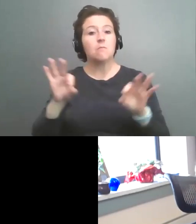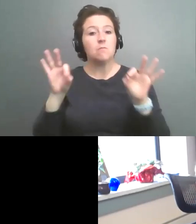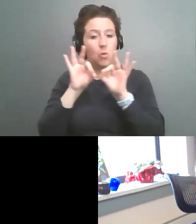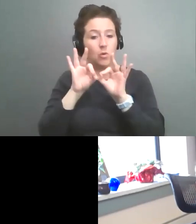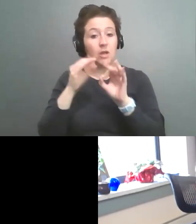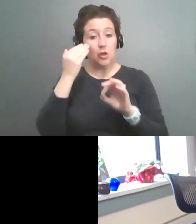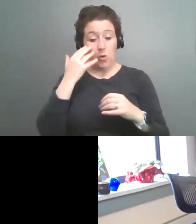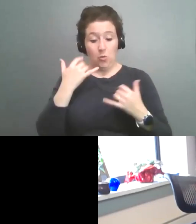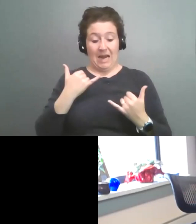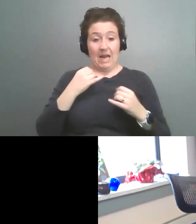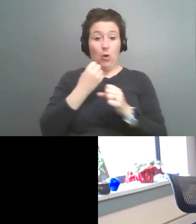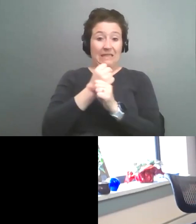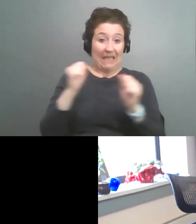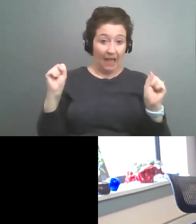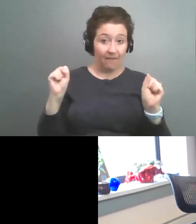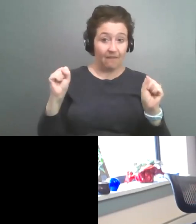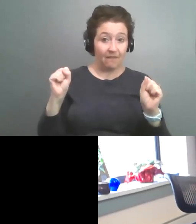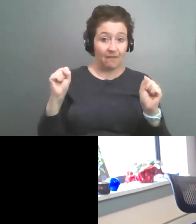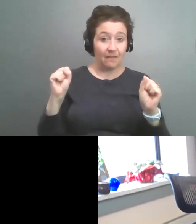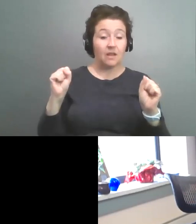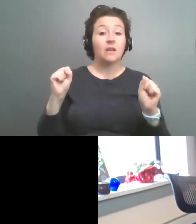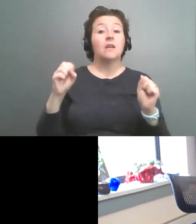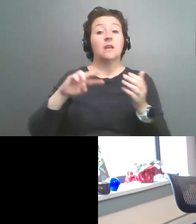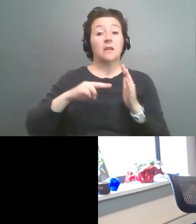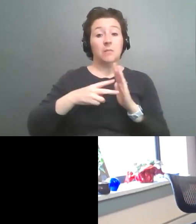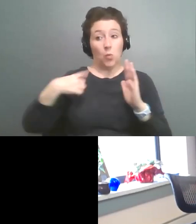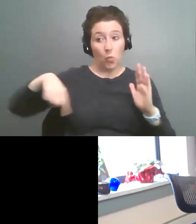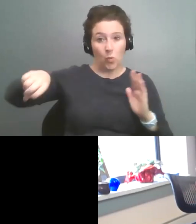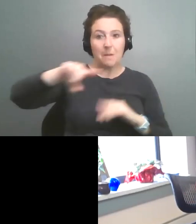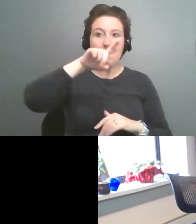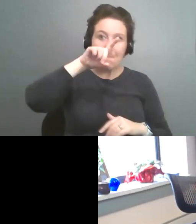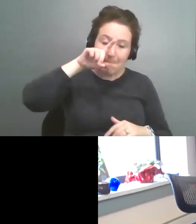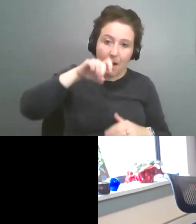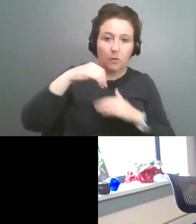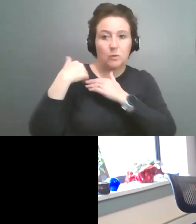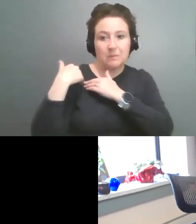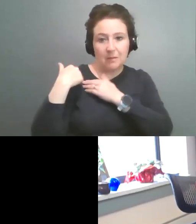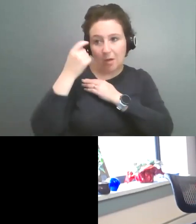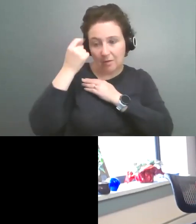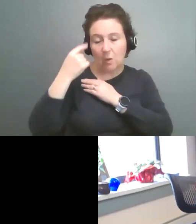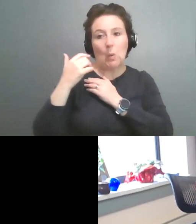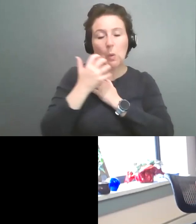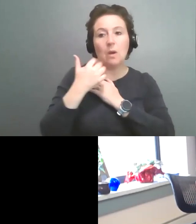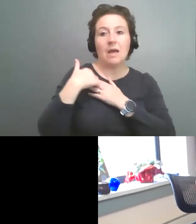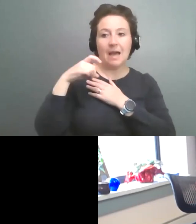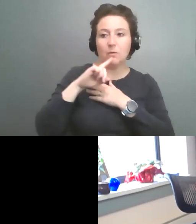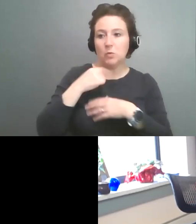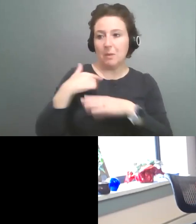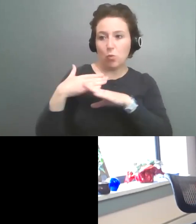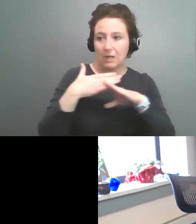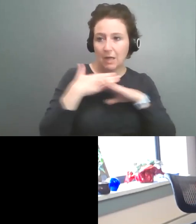during this kind of event will require each of us to do our part, as well as the careful planning of our election